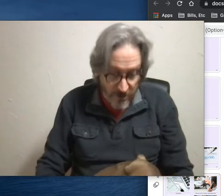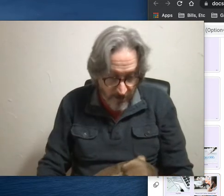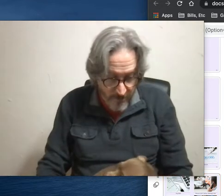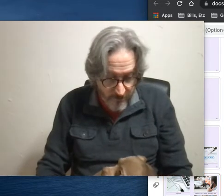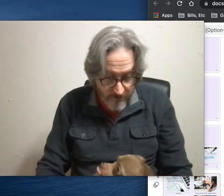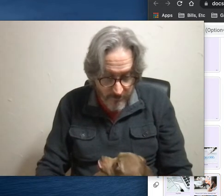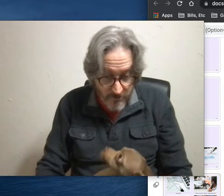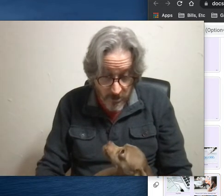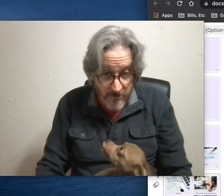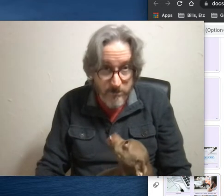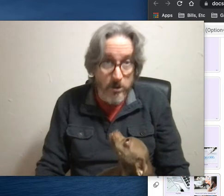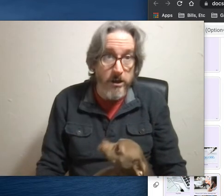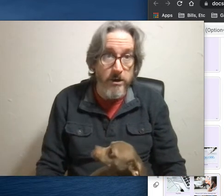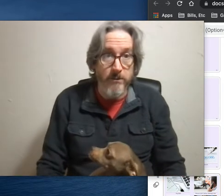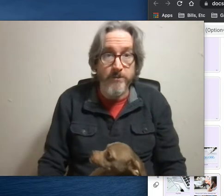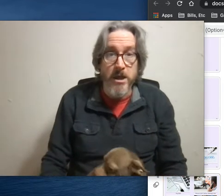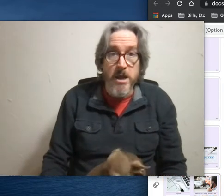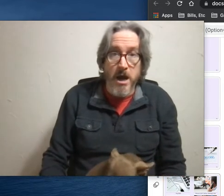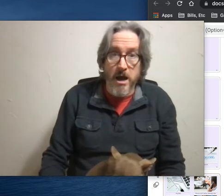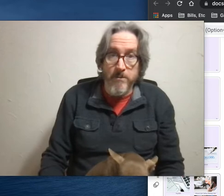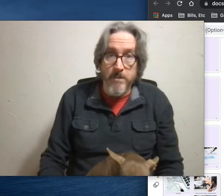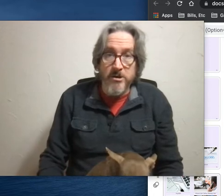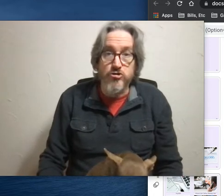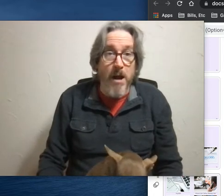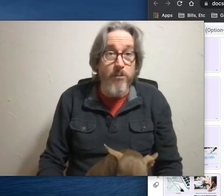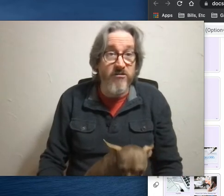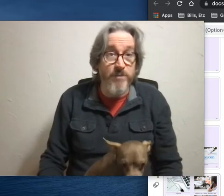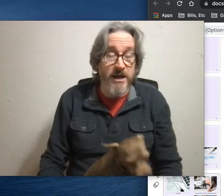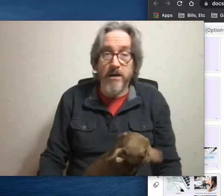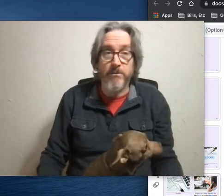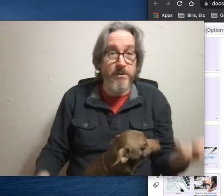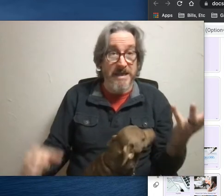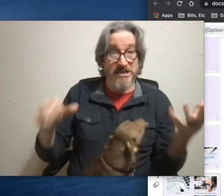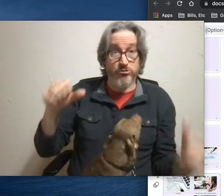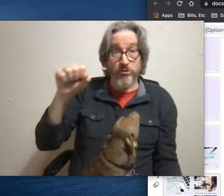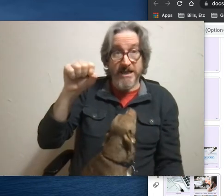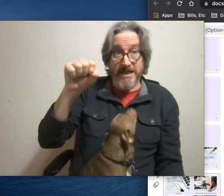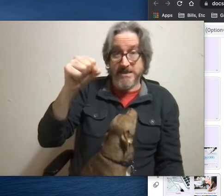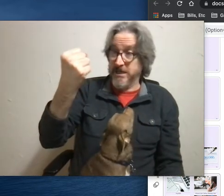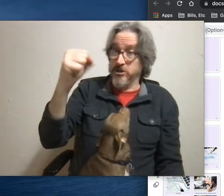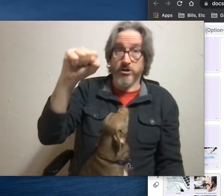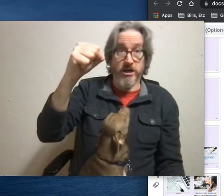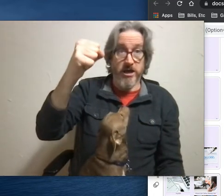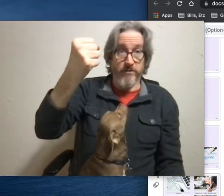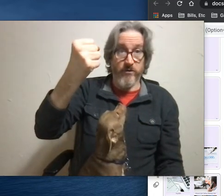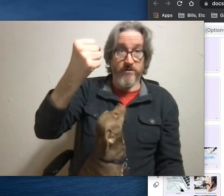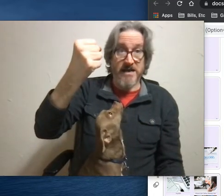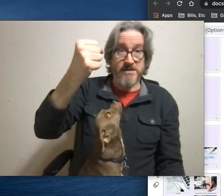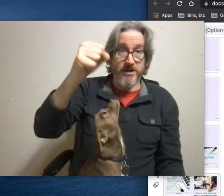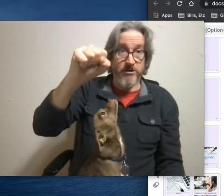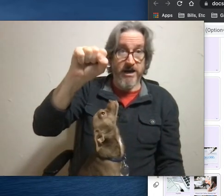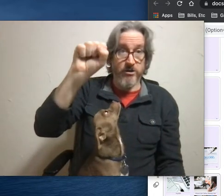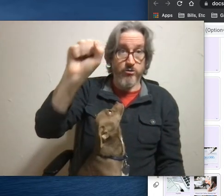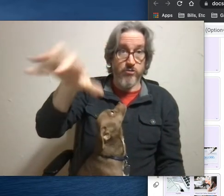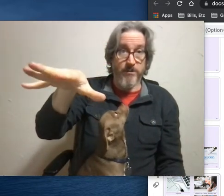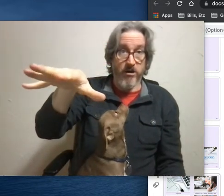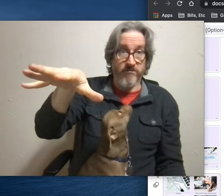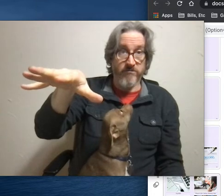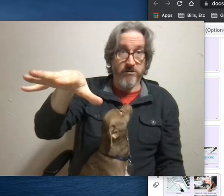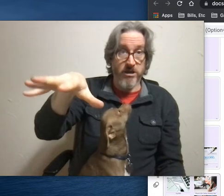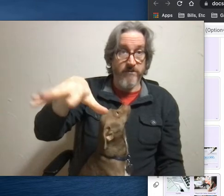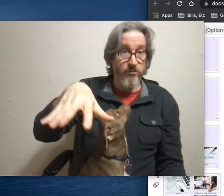So you can help me? You can help me? Okay, you can help me. Drop off, pick up. It's really easy. You're going to, if you've got something in your hand, you